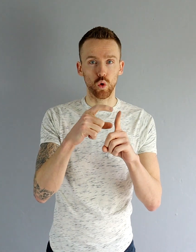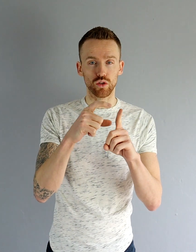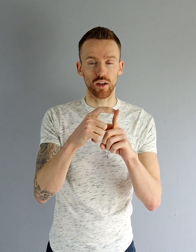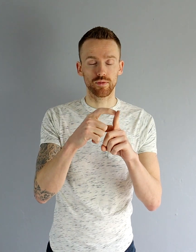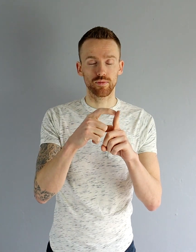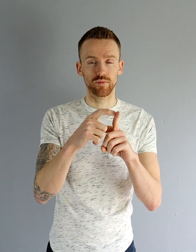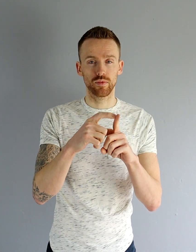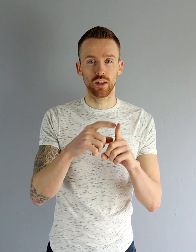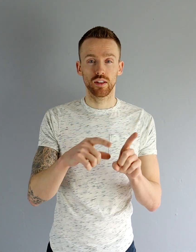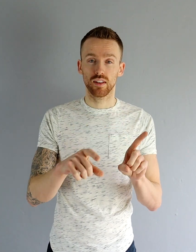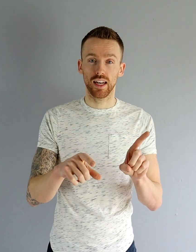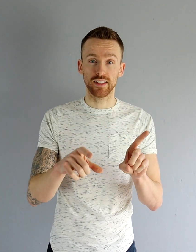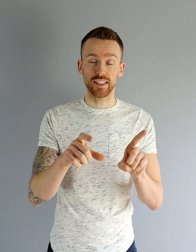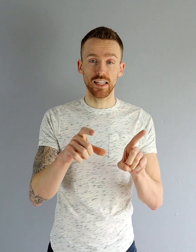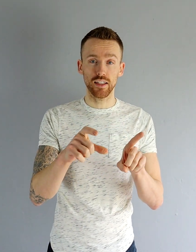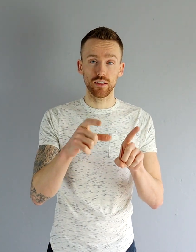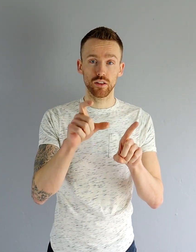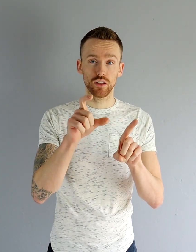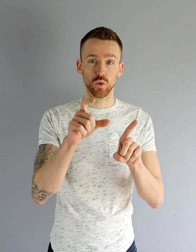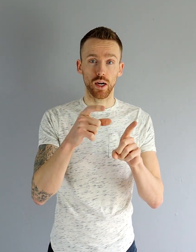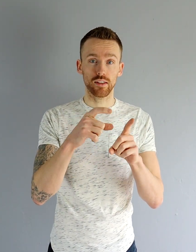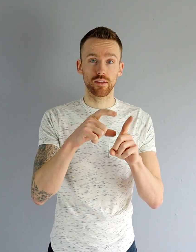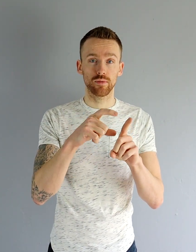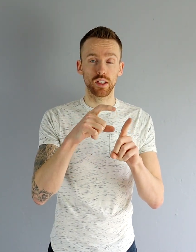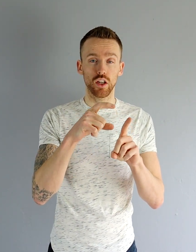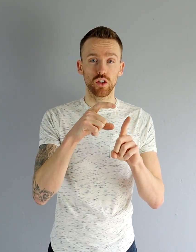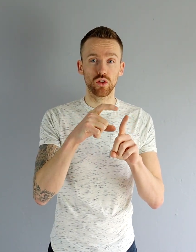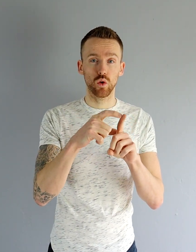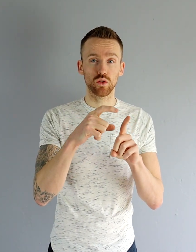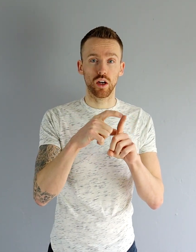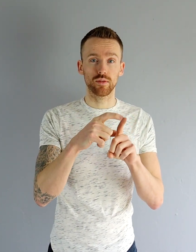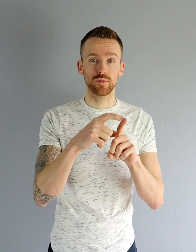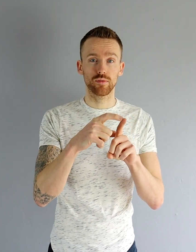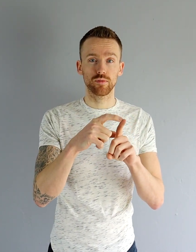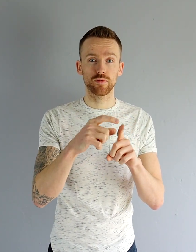Daughter. It's the letter D twice. Daughter.